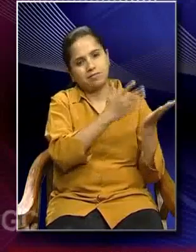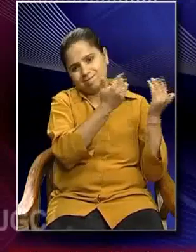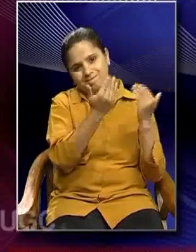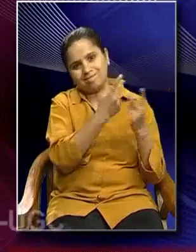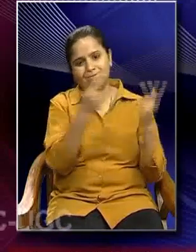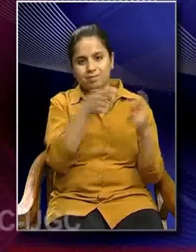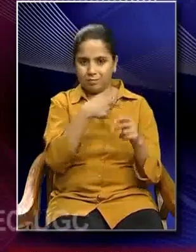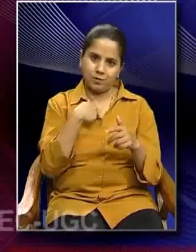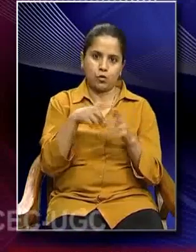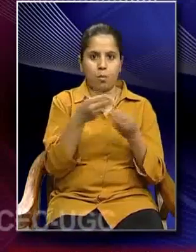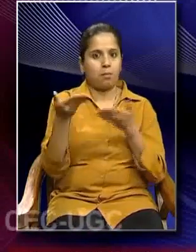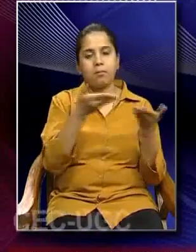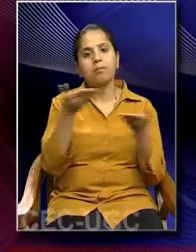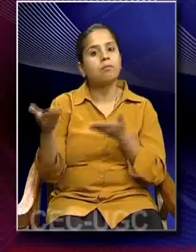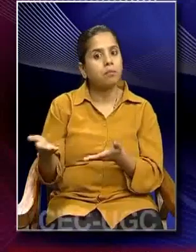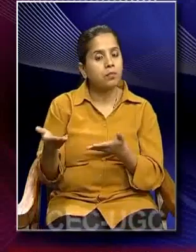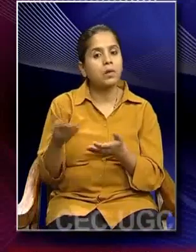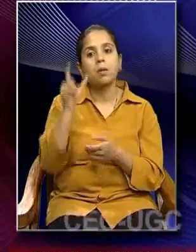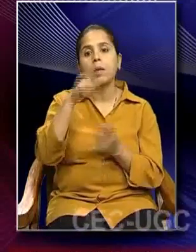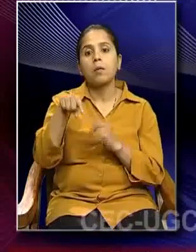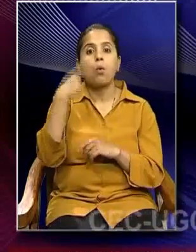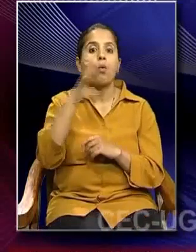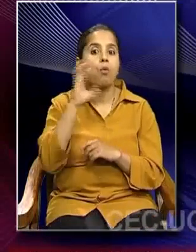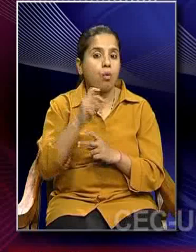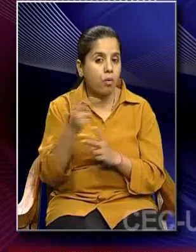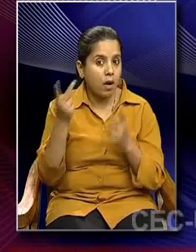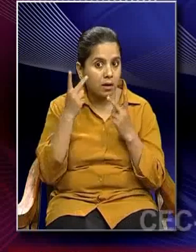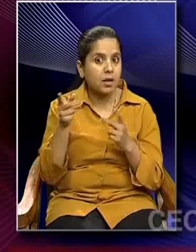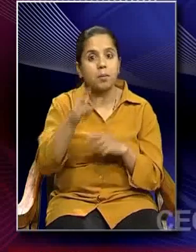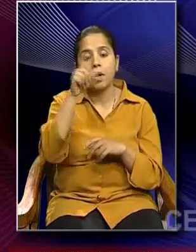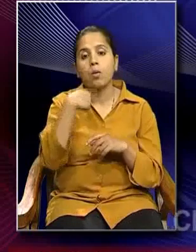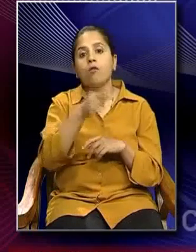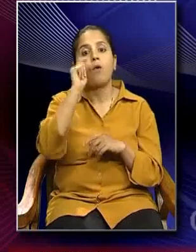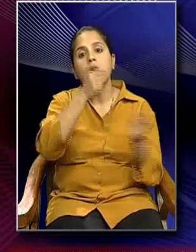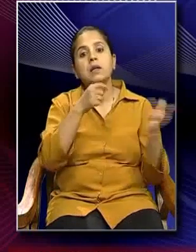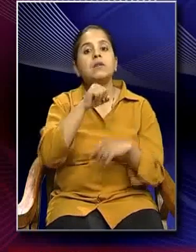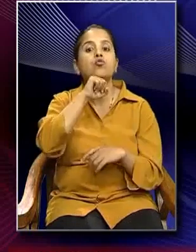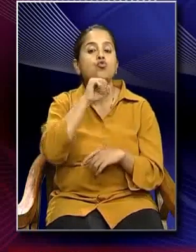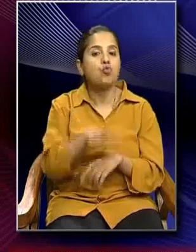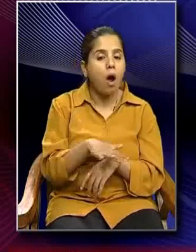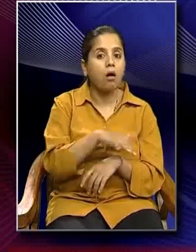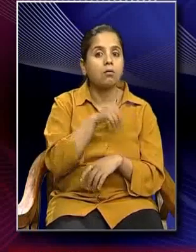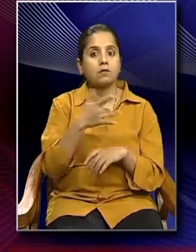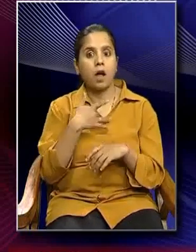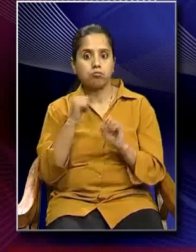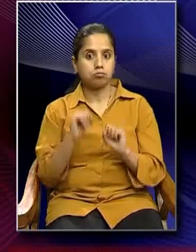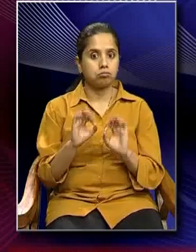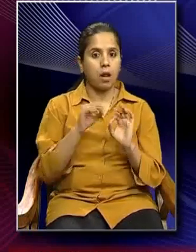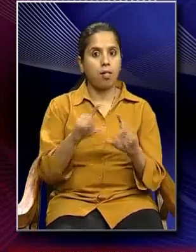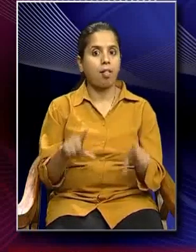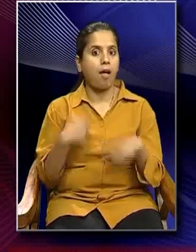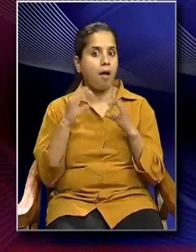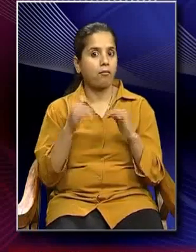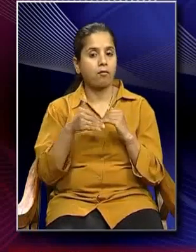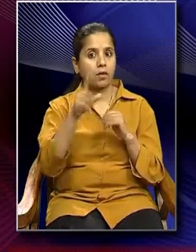looking for working with people who are very senior, they are looking for people from abroad who are young, early in their lifetime,